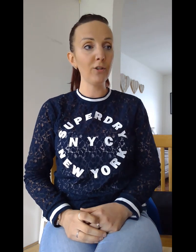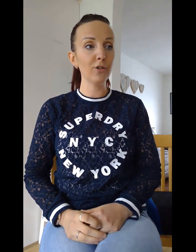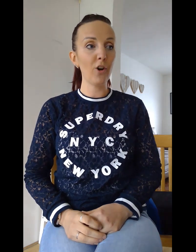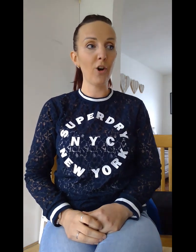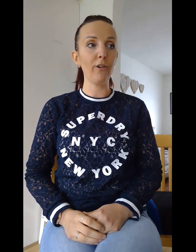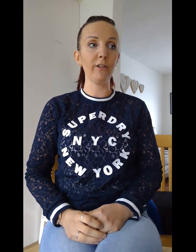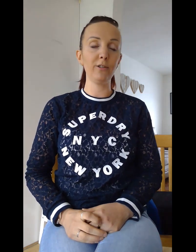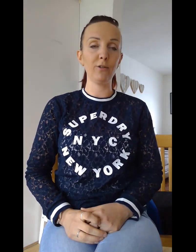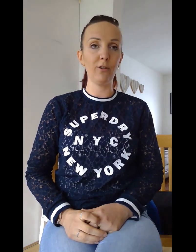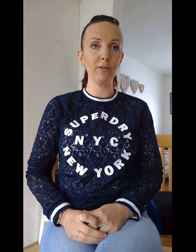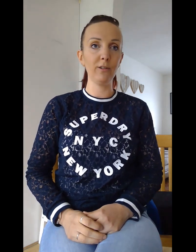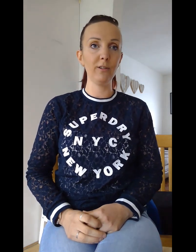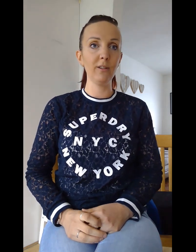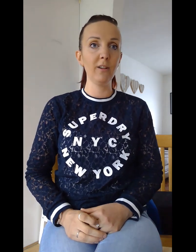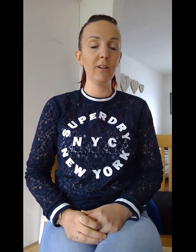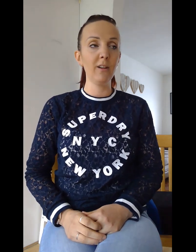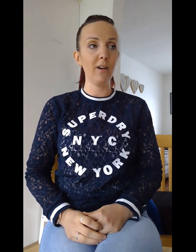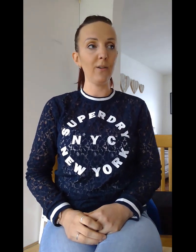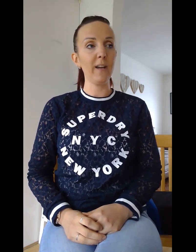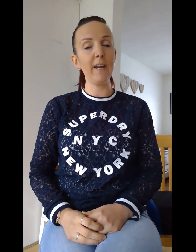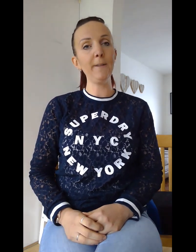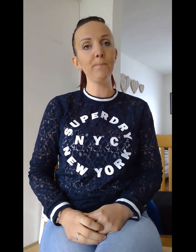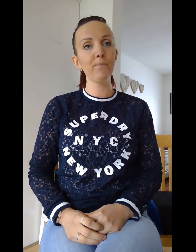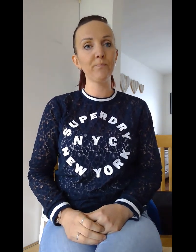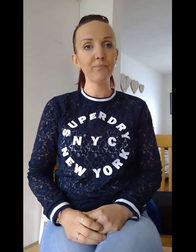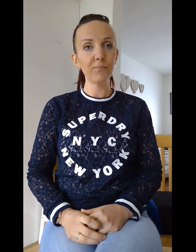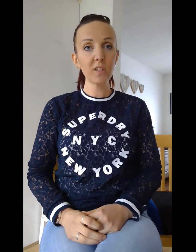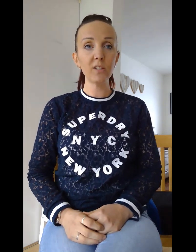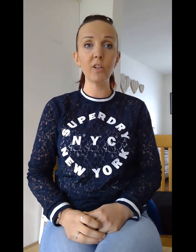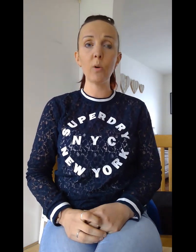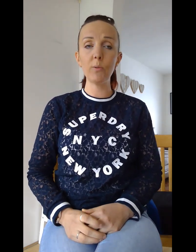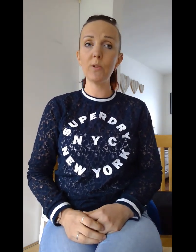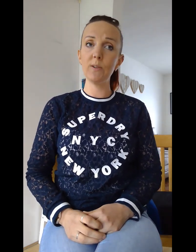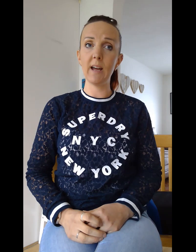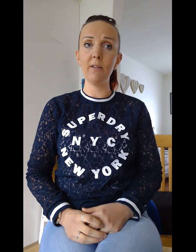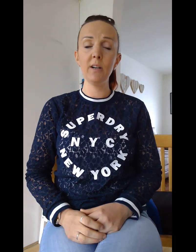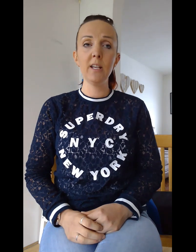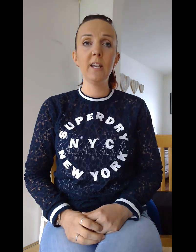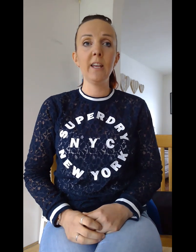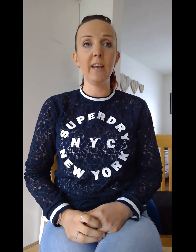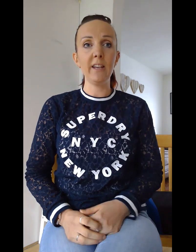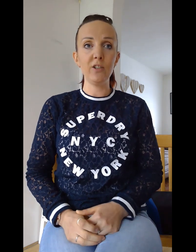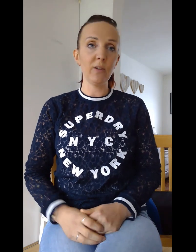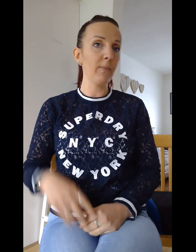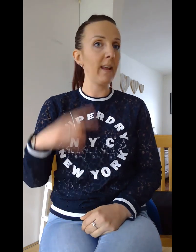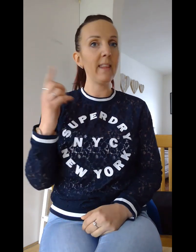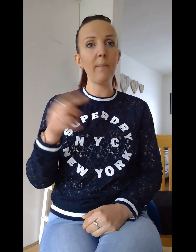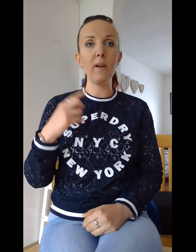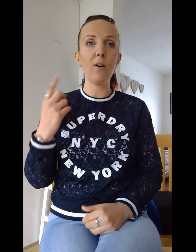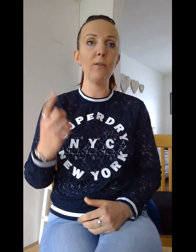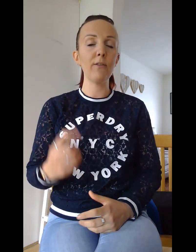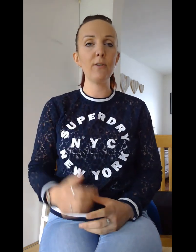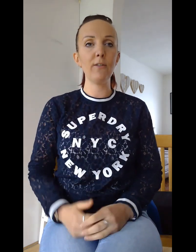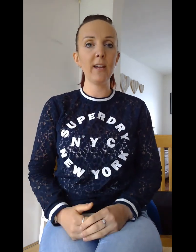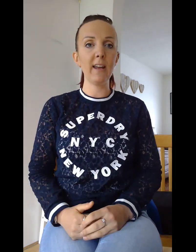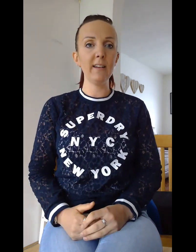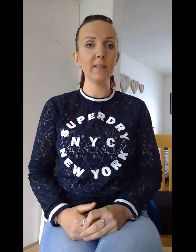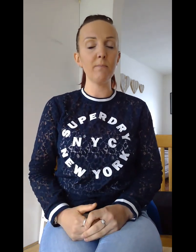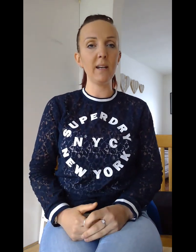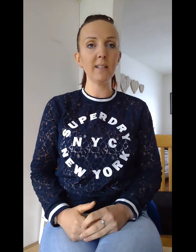first chorus done. Okay, so what we'll do now is you can play that bit over and over again as many